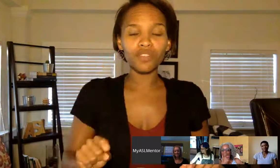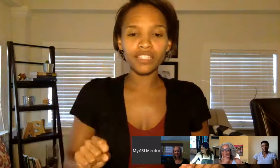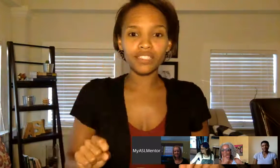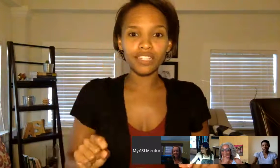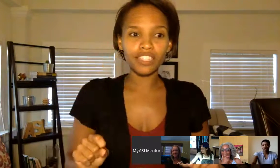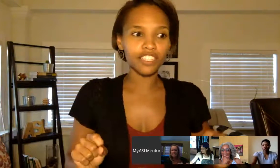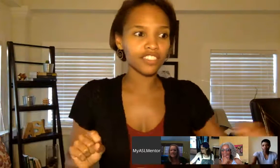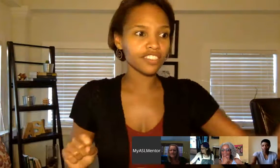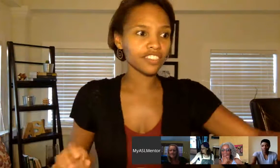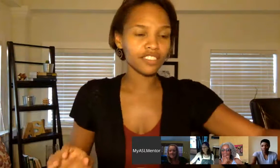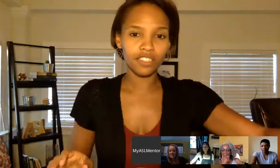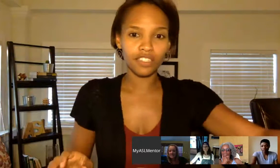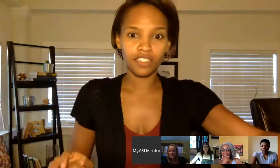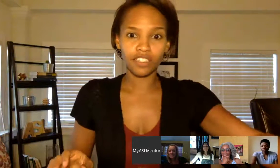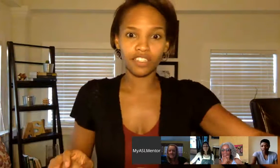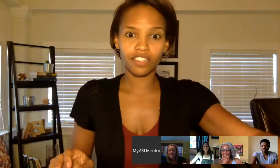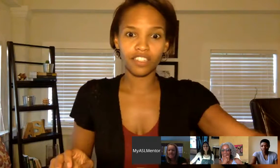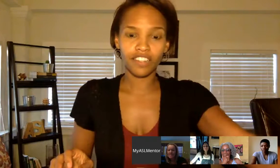Unmute. Let's hear it.